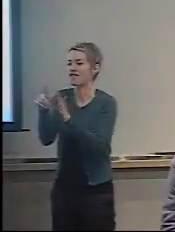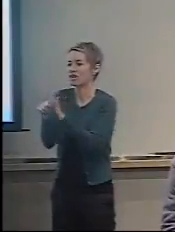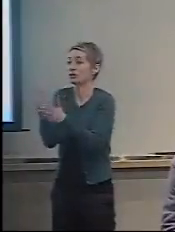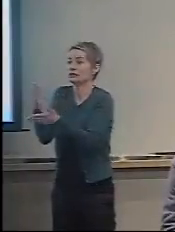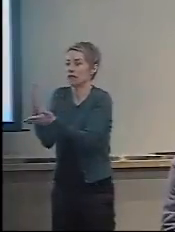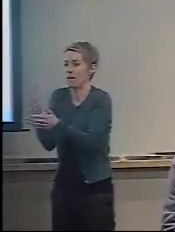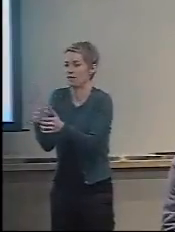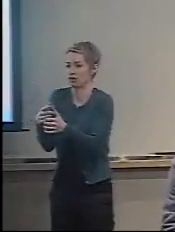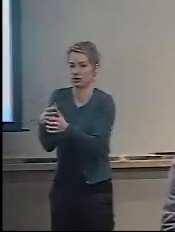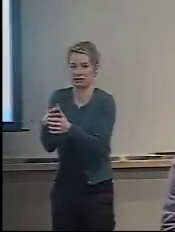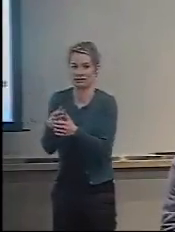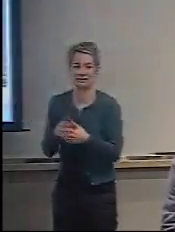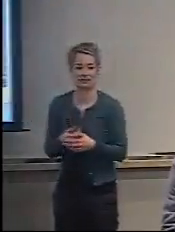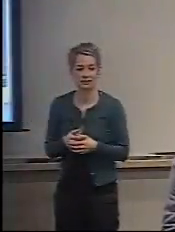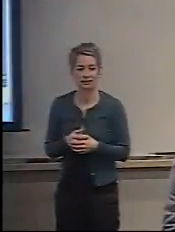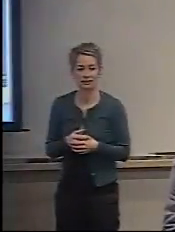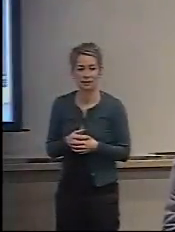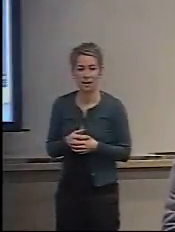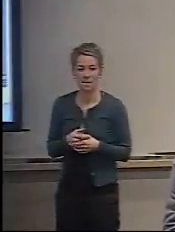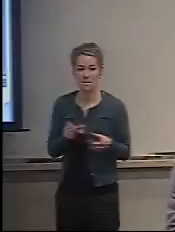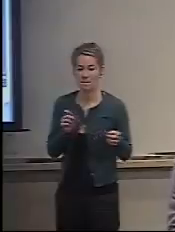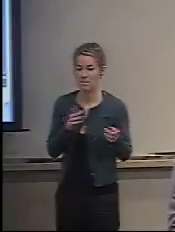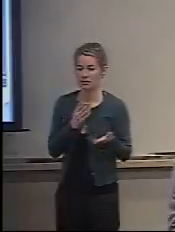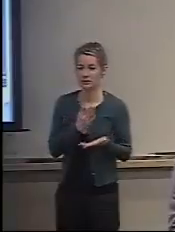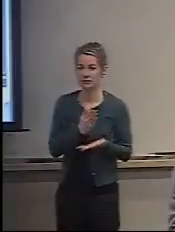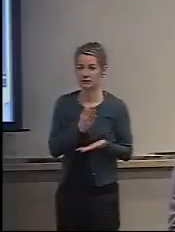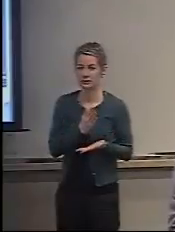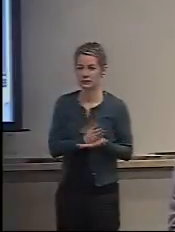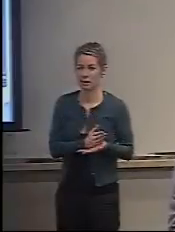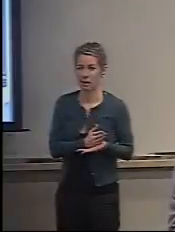Well, let's see. Let's stop them then.